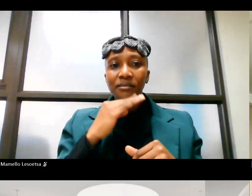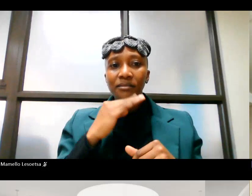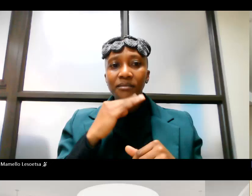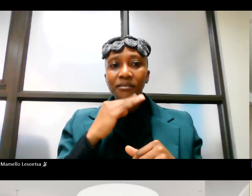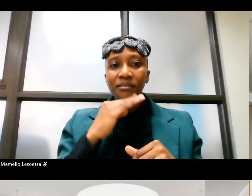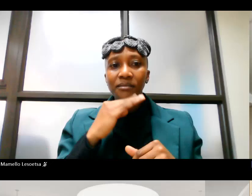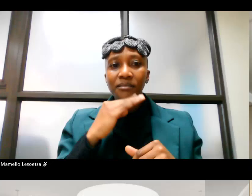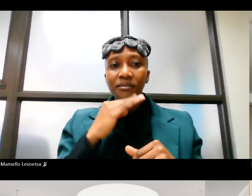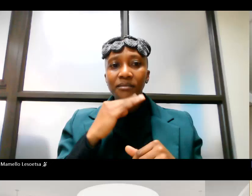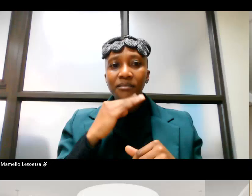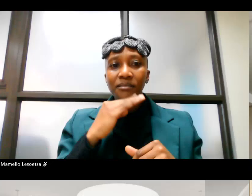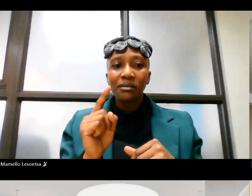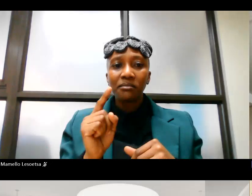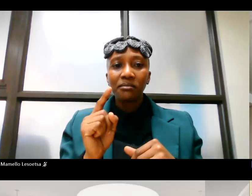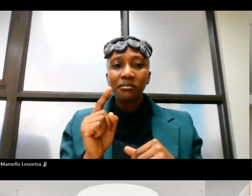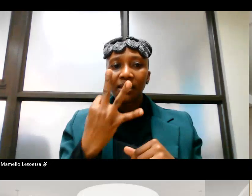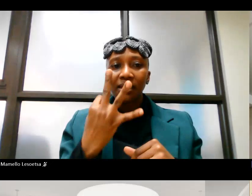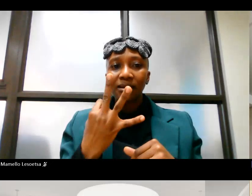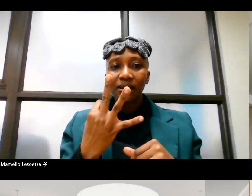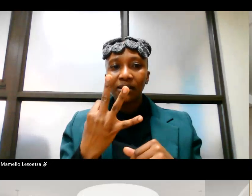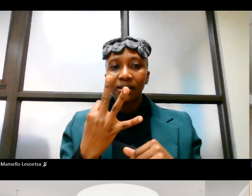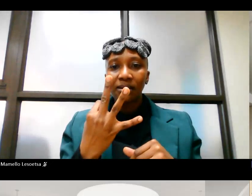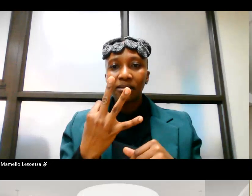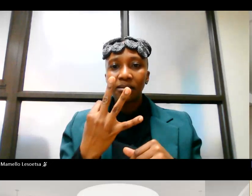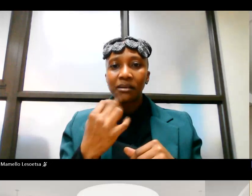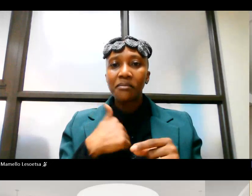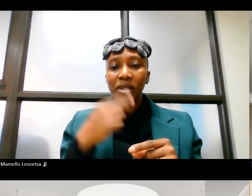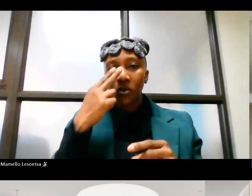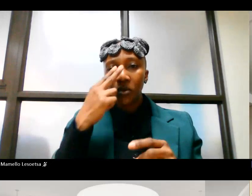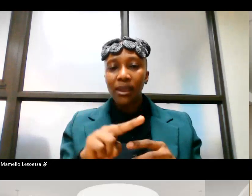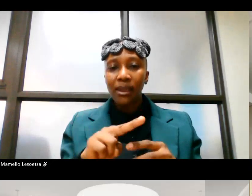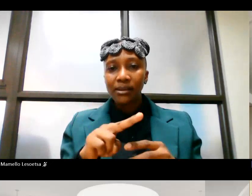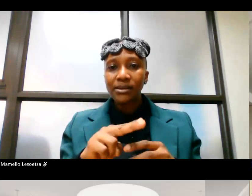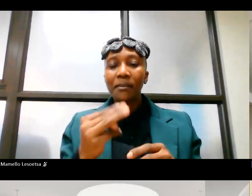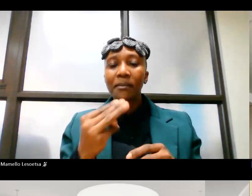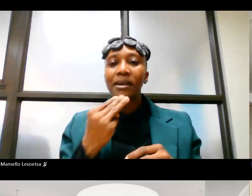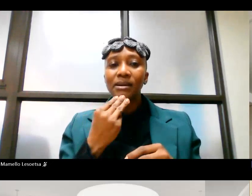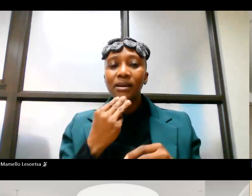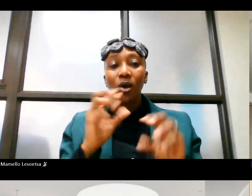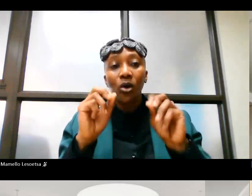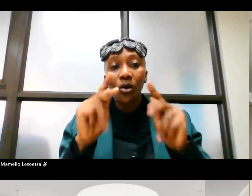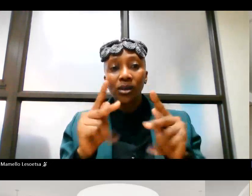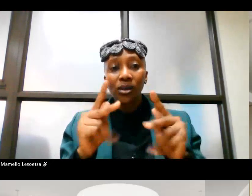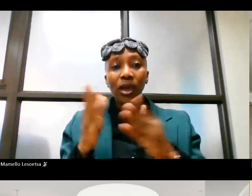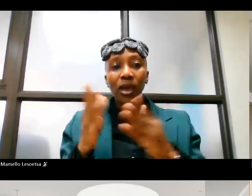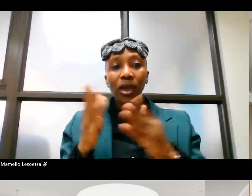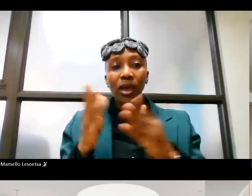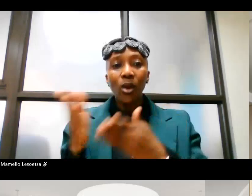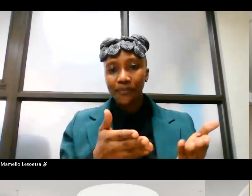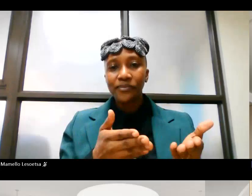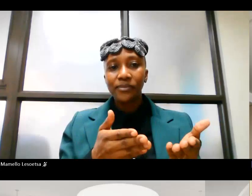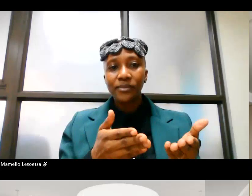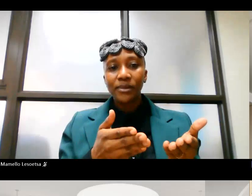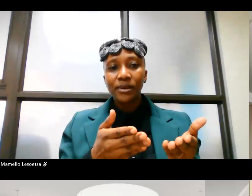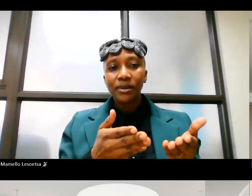Okay, more than half, 3 students missing. All right, welcome everybody to this